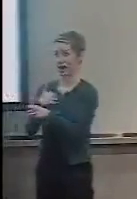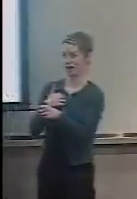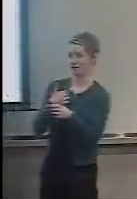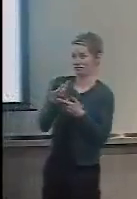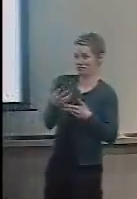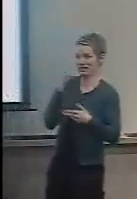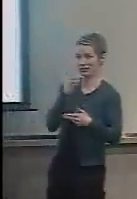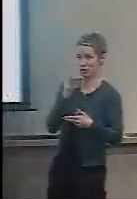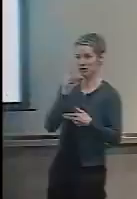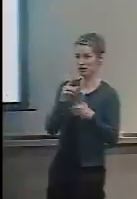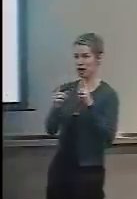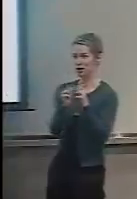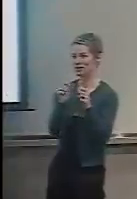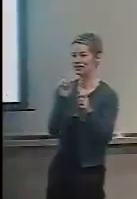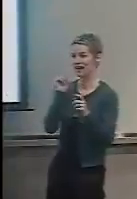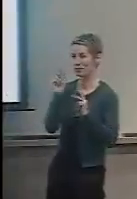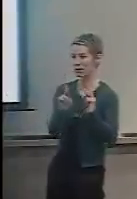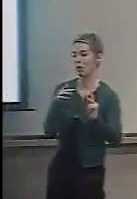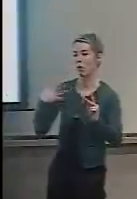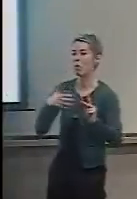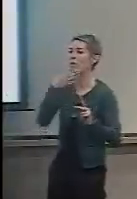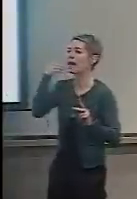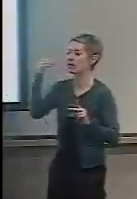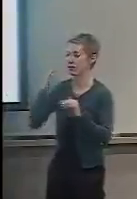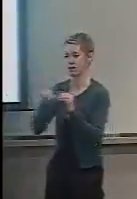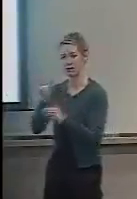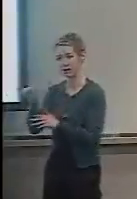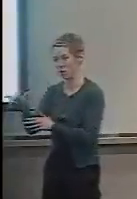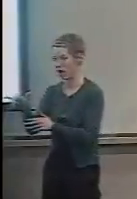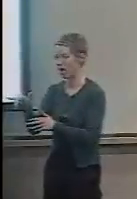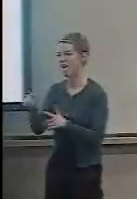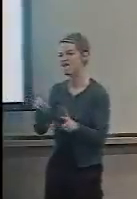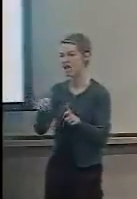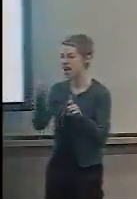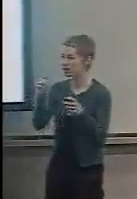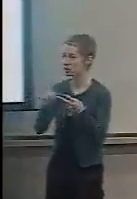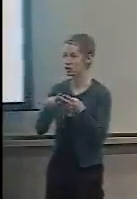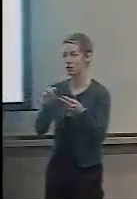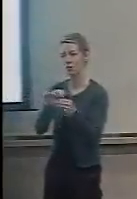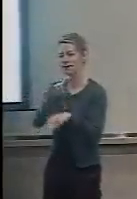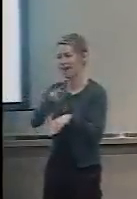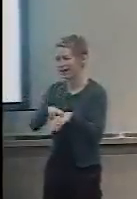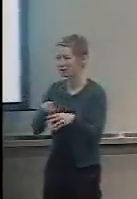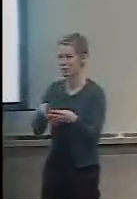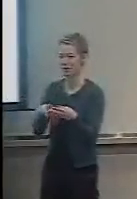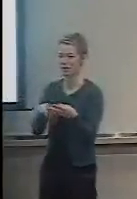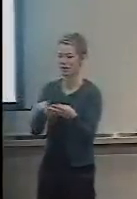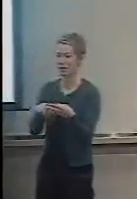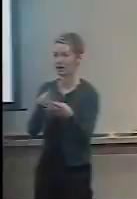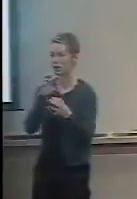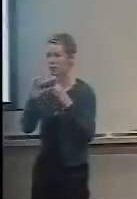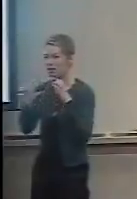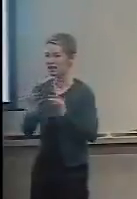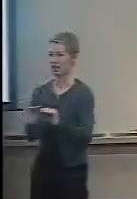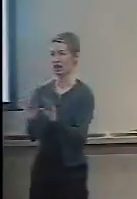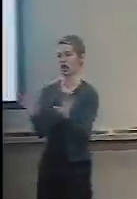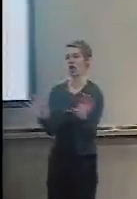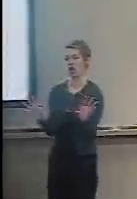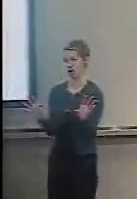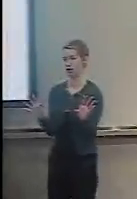people, and it is much better than using a TTY. It's much faster, it's more natural, and communication is